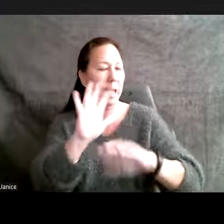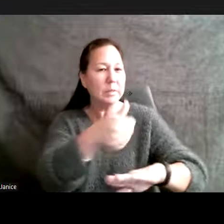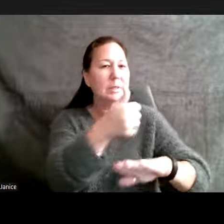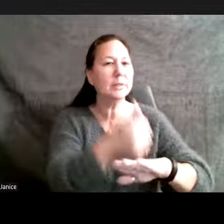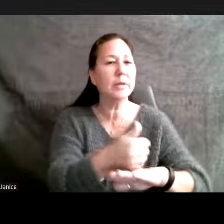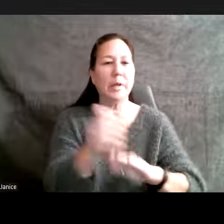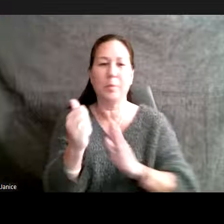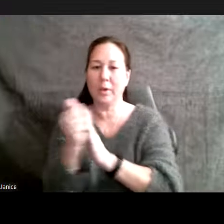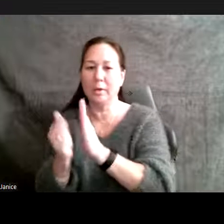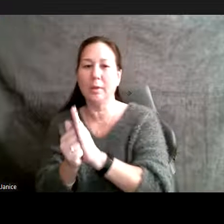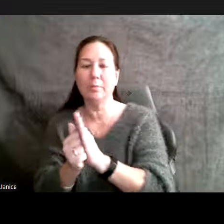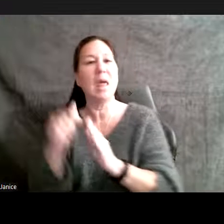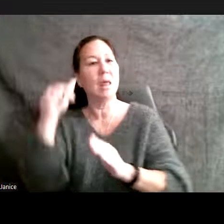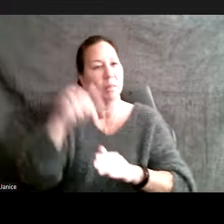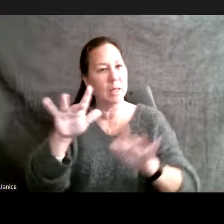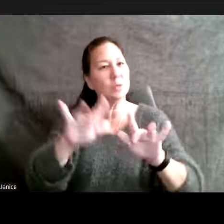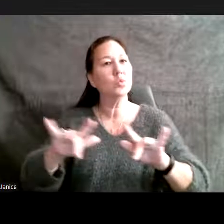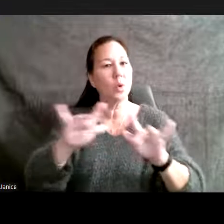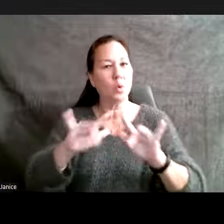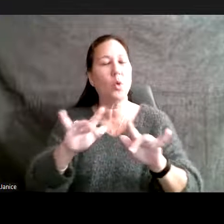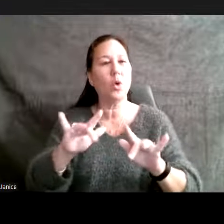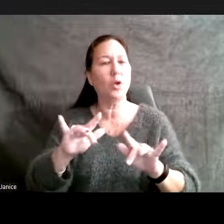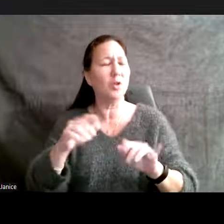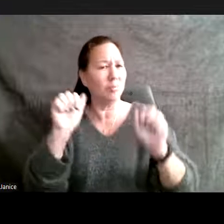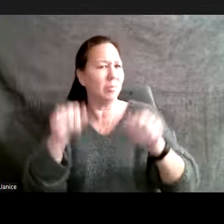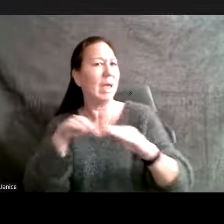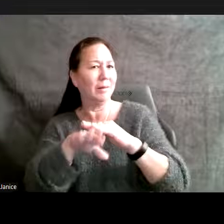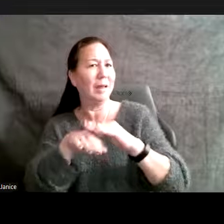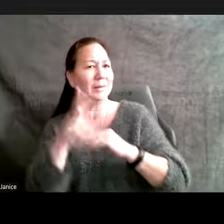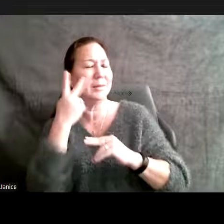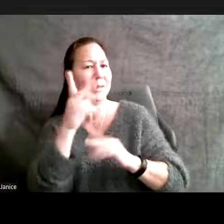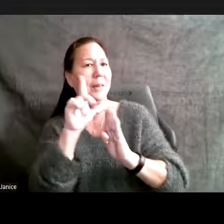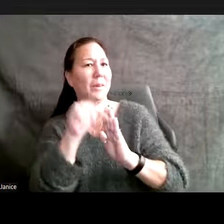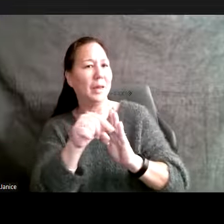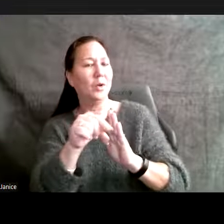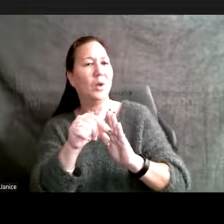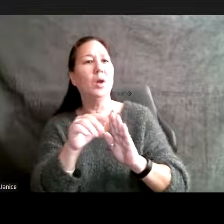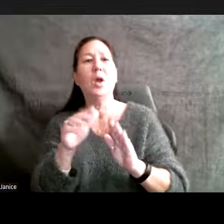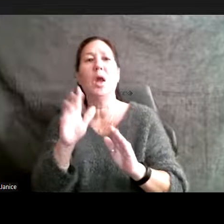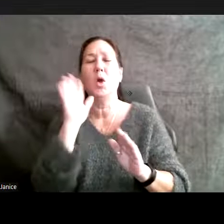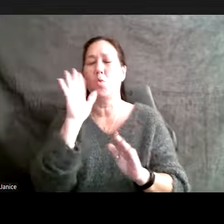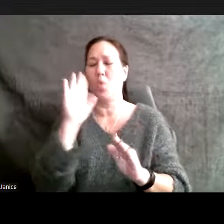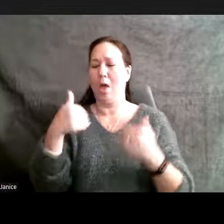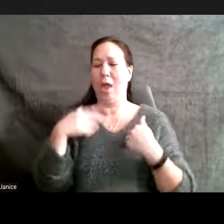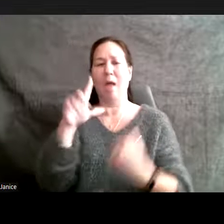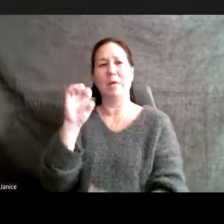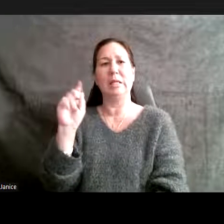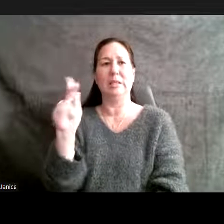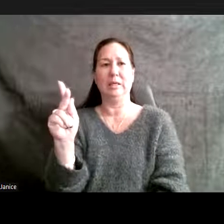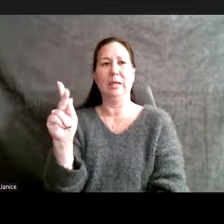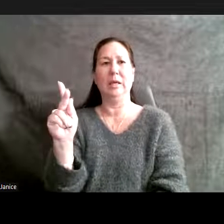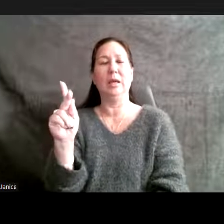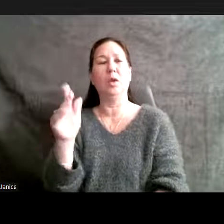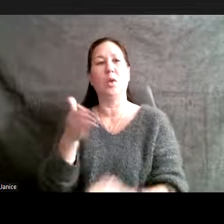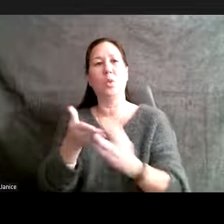being recorded and will later be available for viewing through a link that will be posted on the Environmental Justice Council